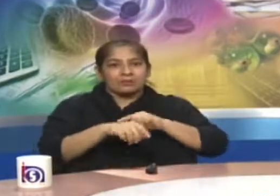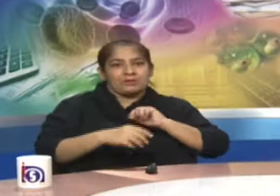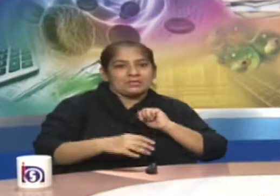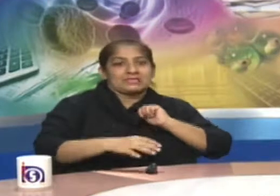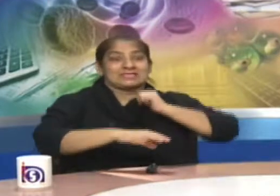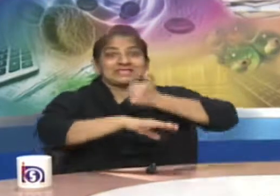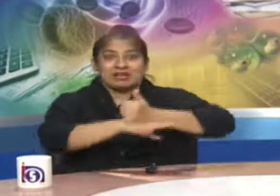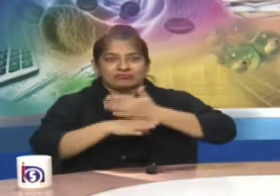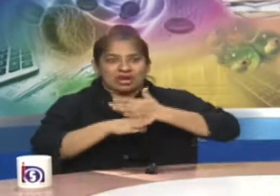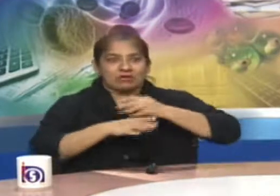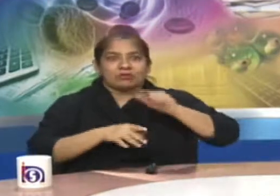on the screen,